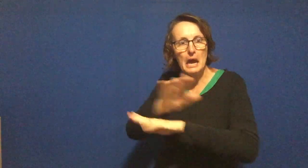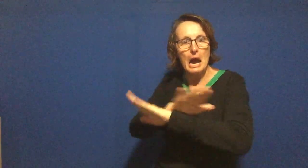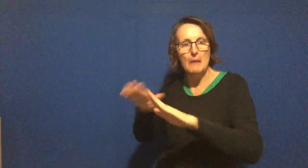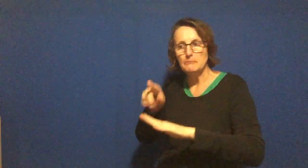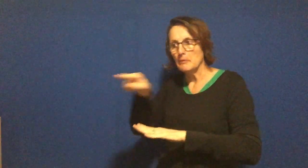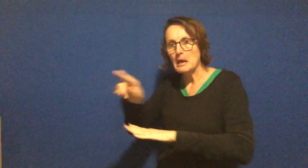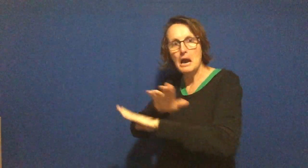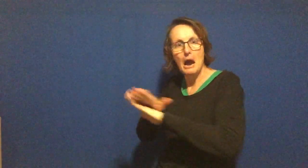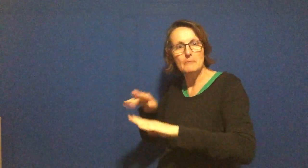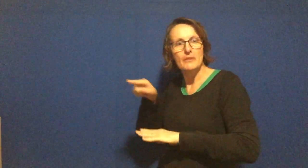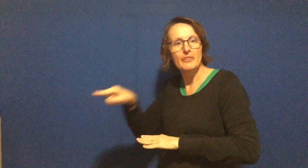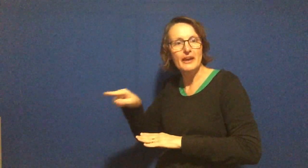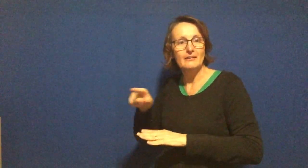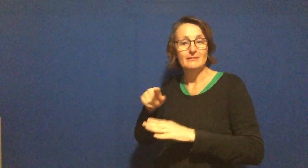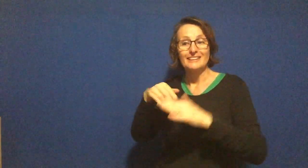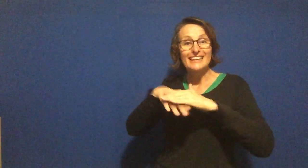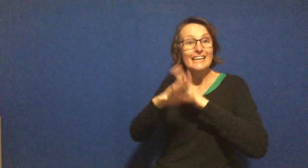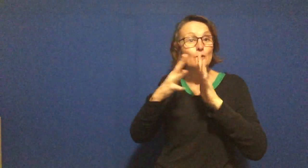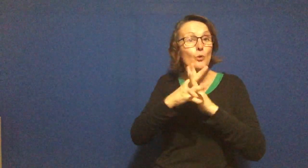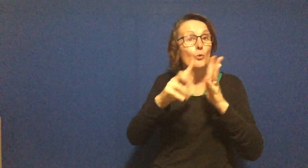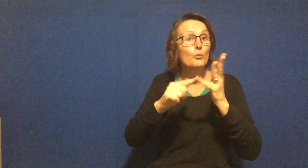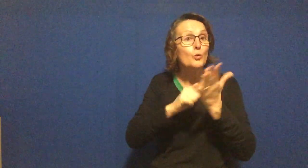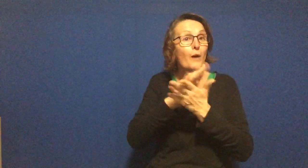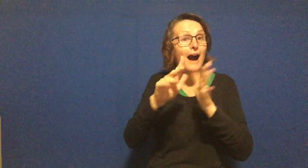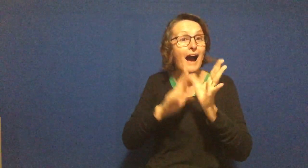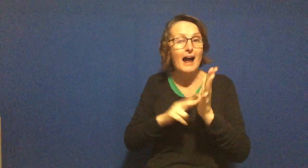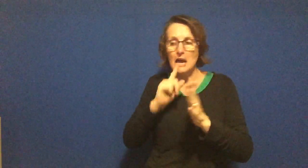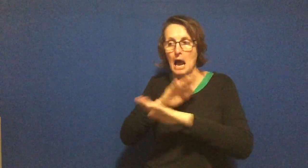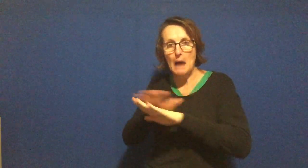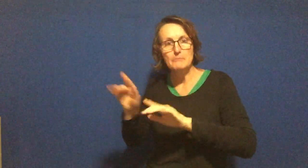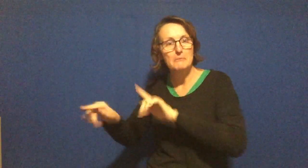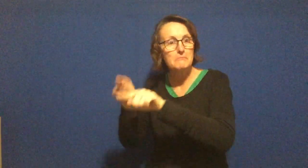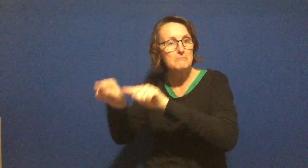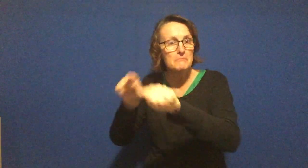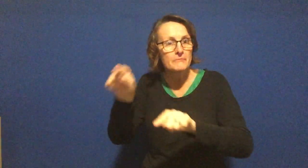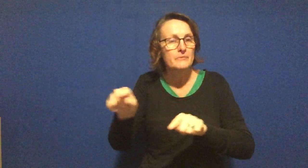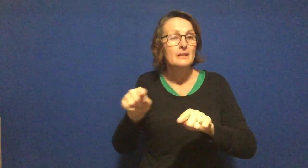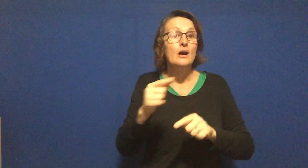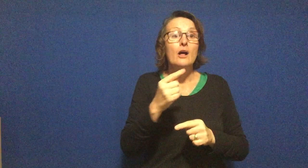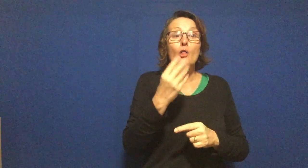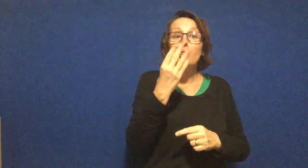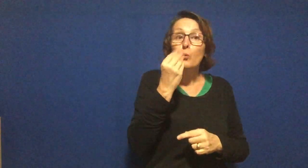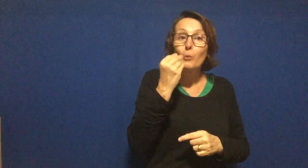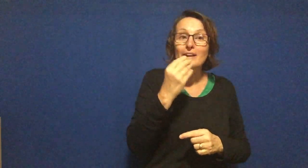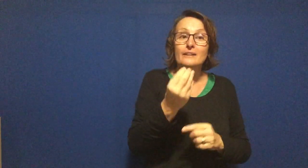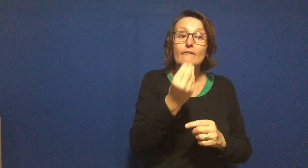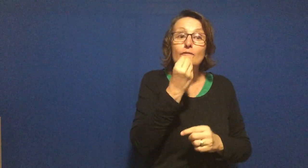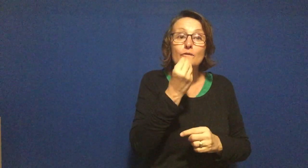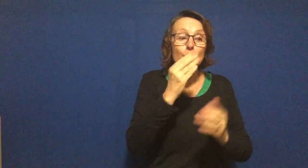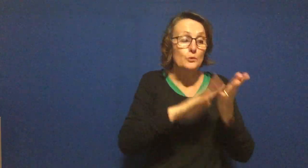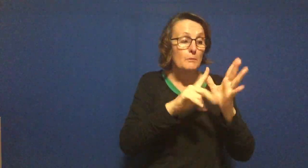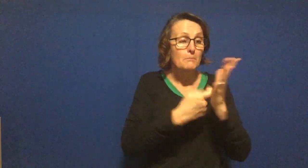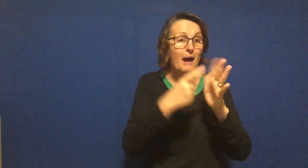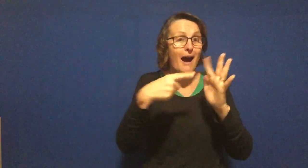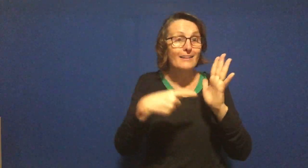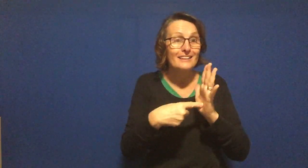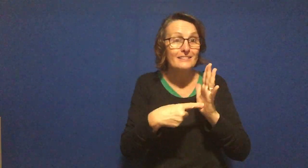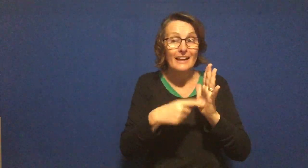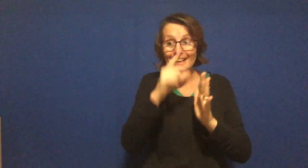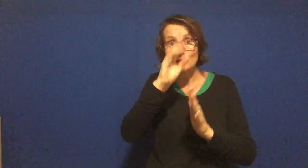access to Wuhan. They haven't been able to go to the live food, the wet food market, the wet seafood market. It turned out that when